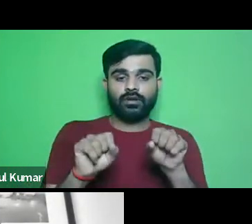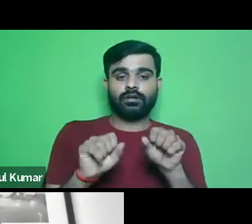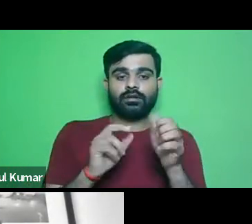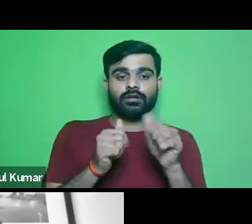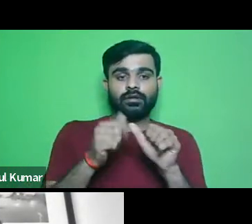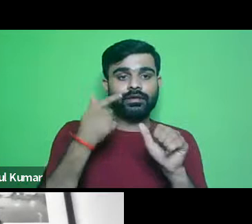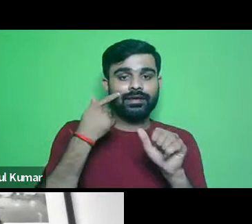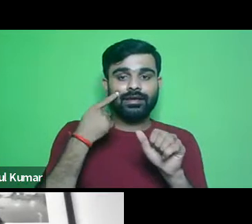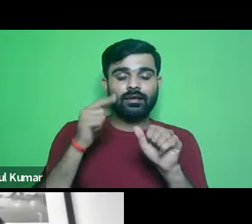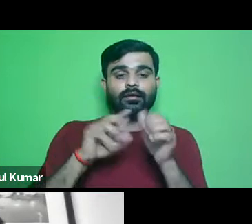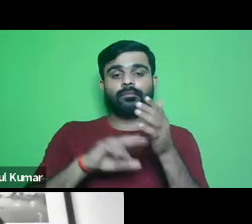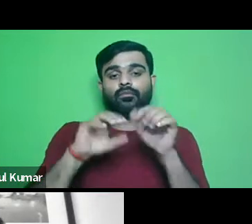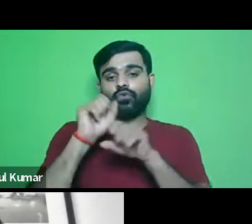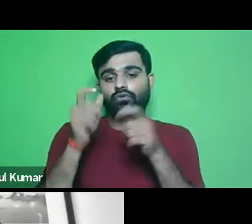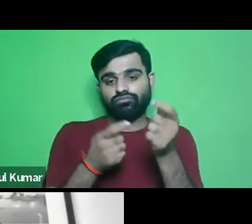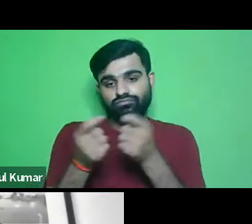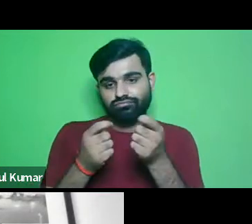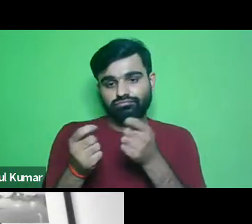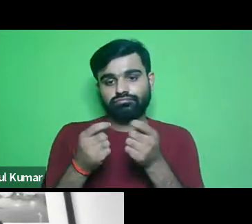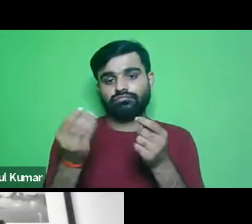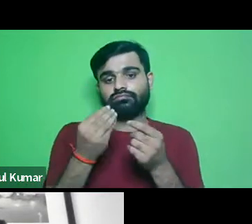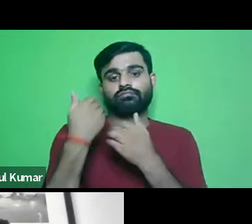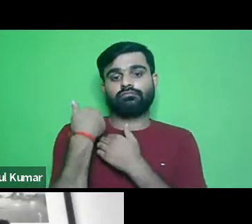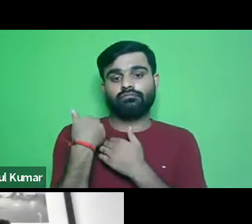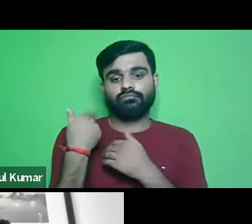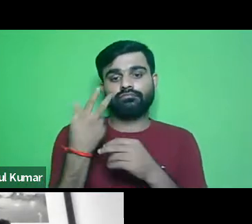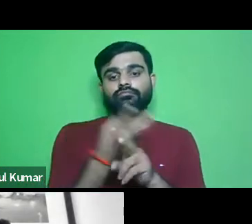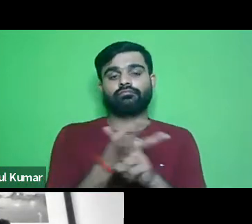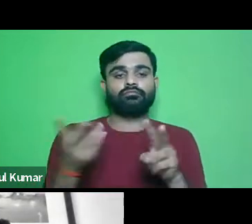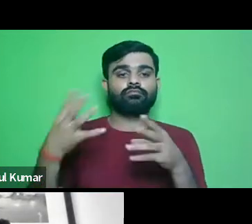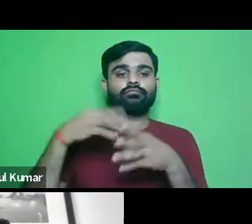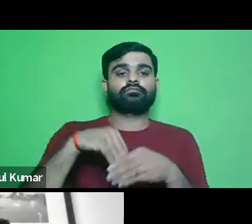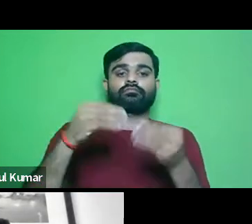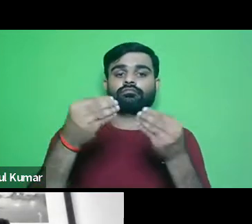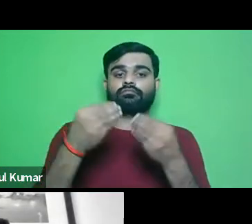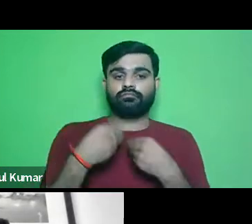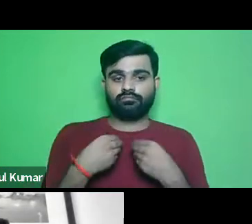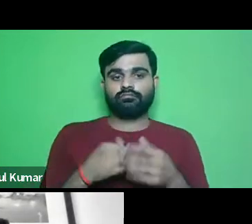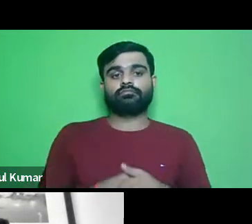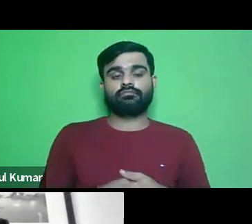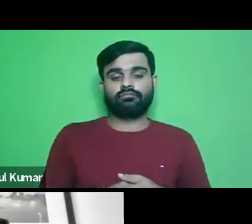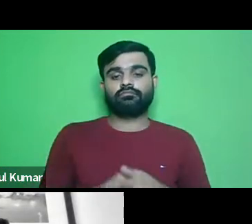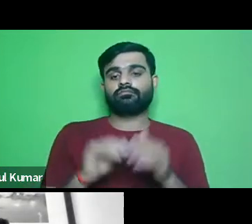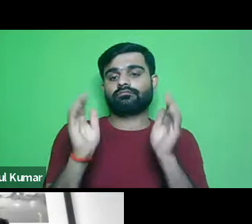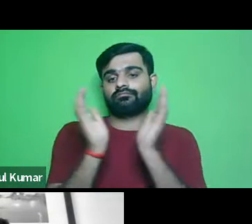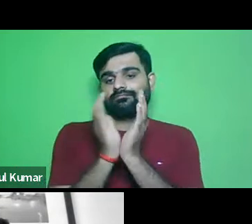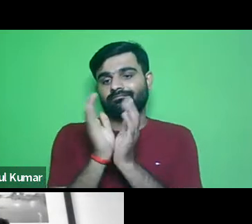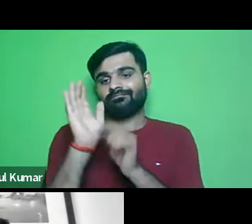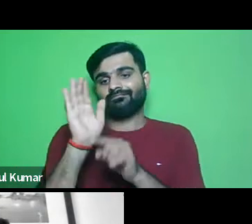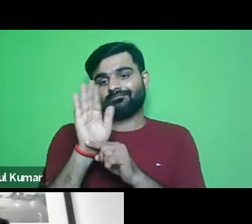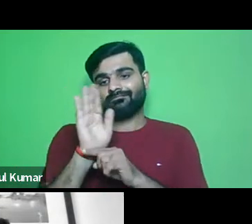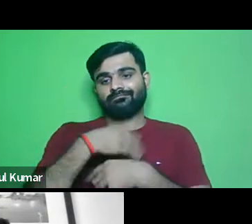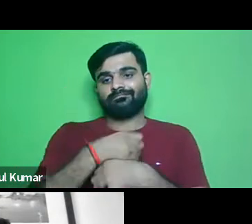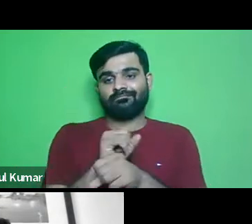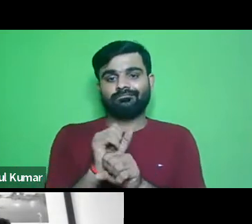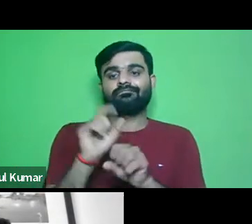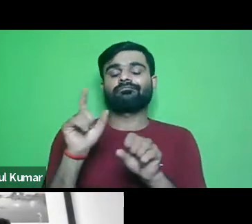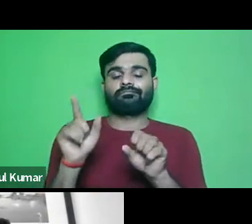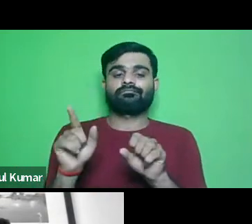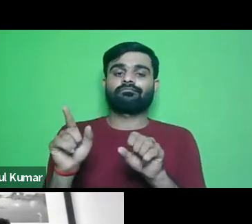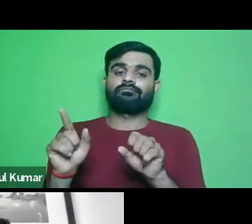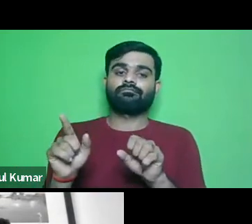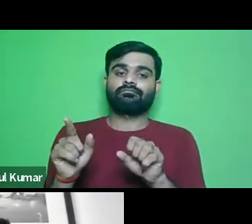to operationalize this sort of ownership is that they provide licensing conditions that require